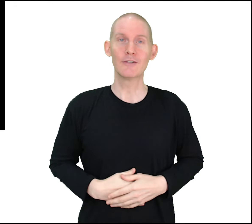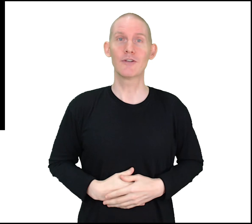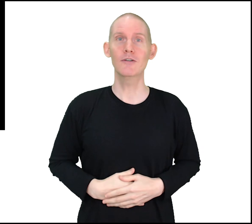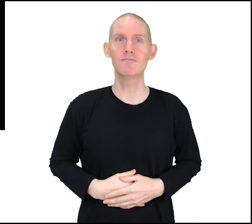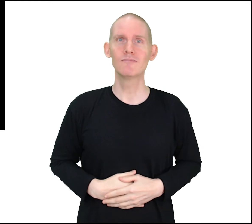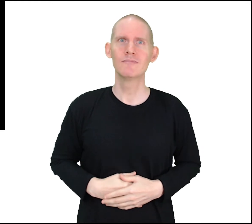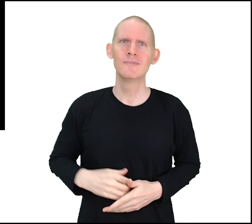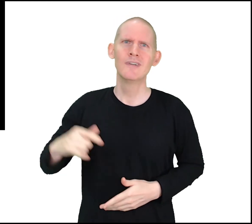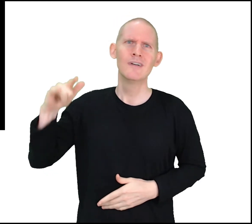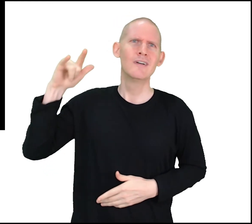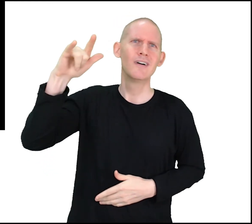So,